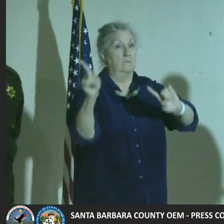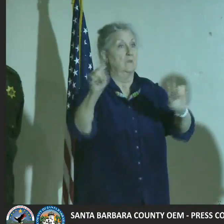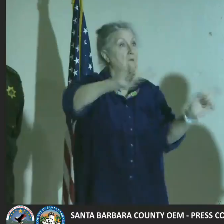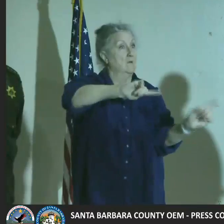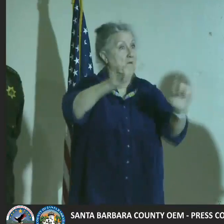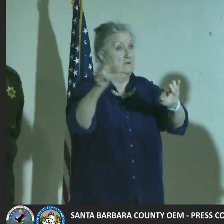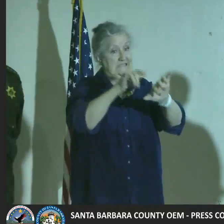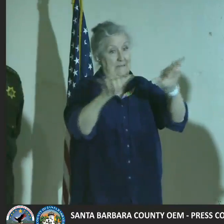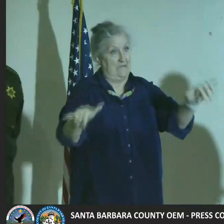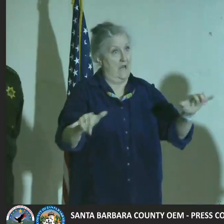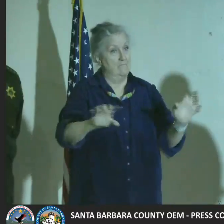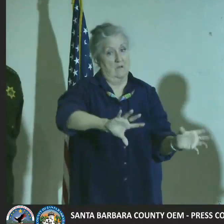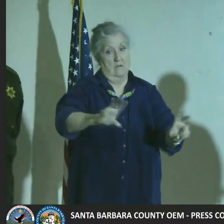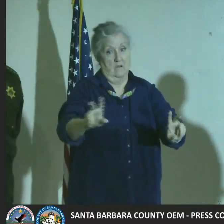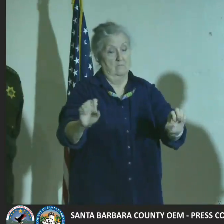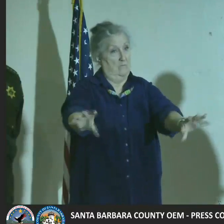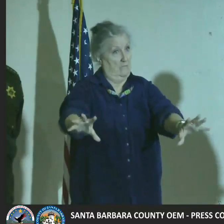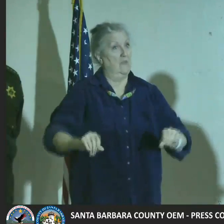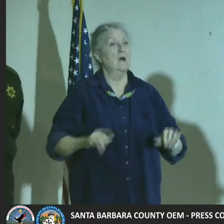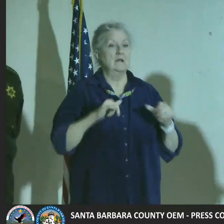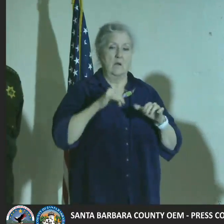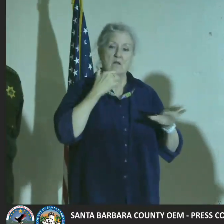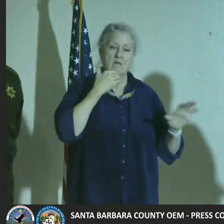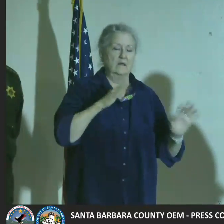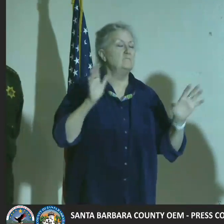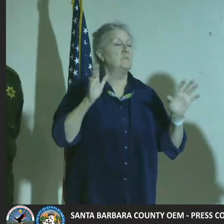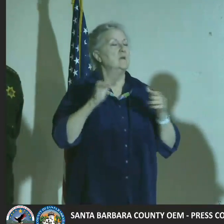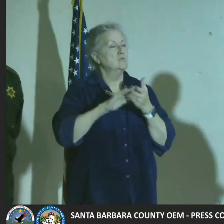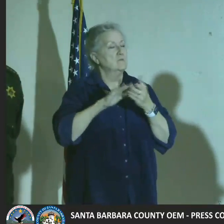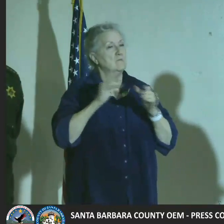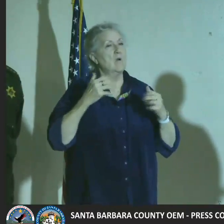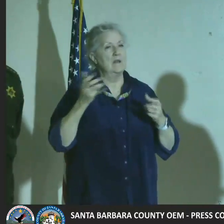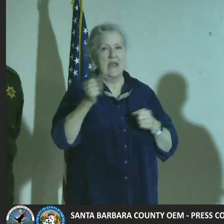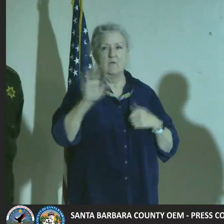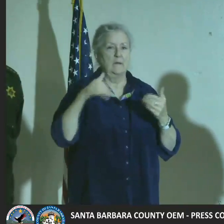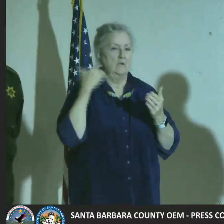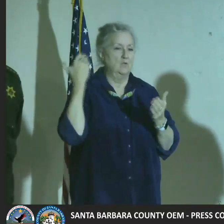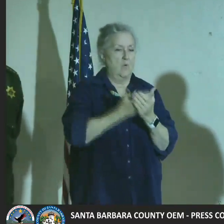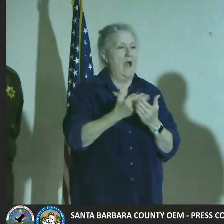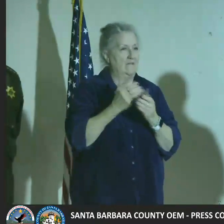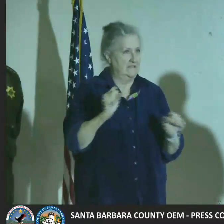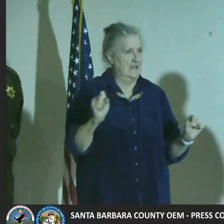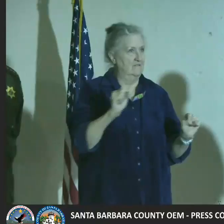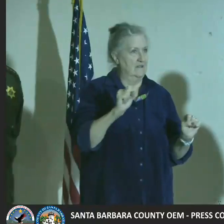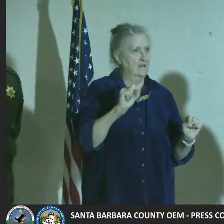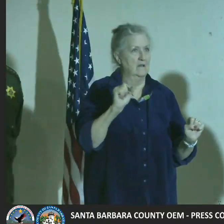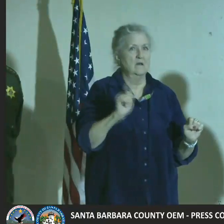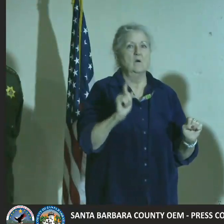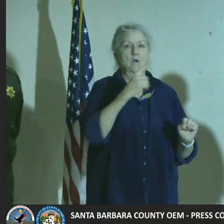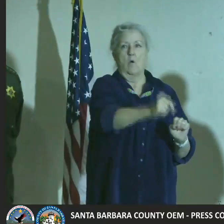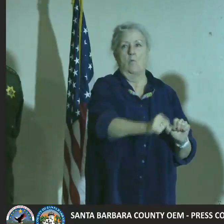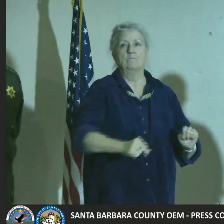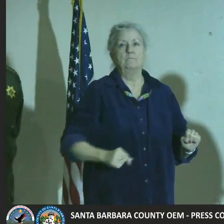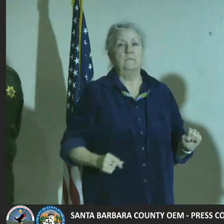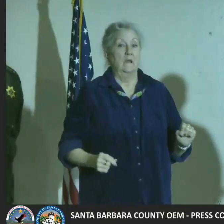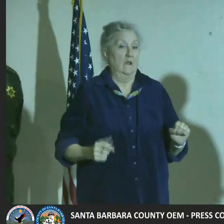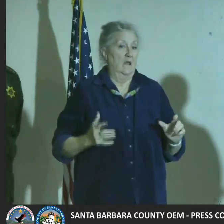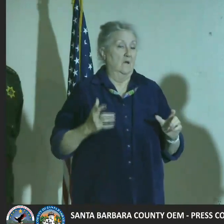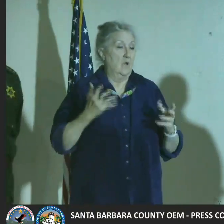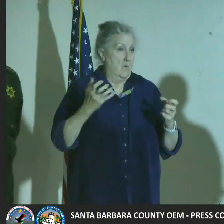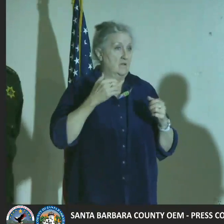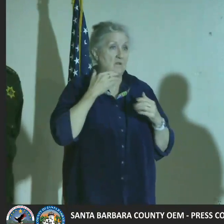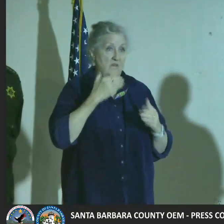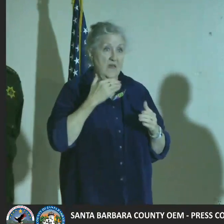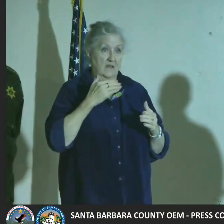we want to we want everyone to arrive safely at their destination. We want to